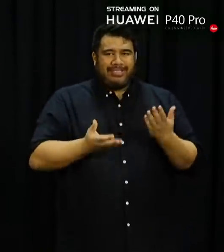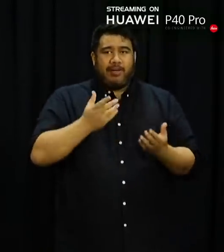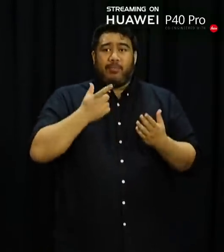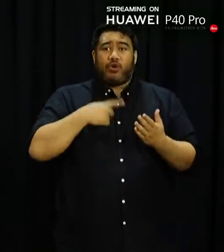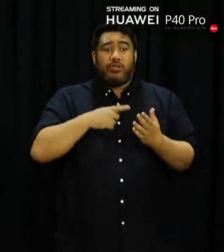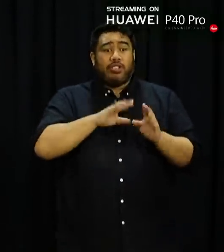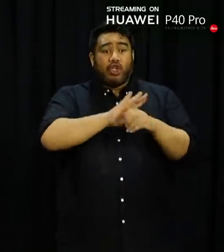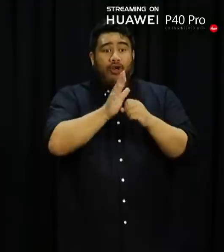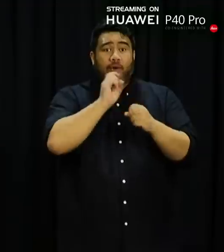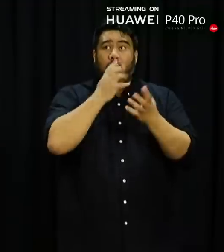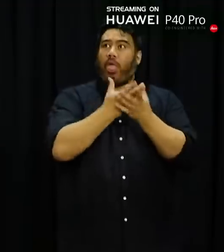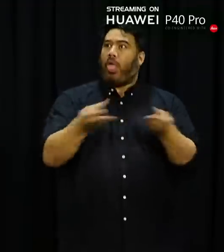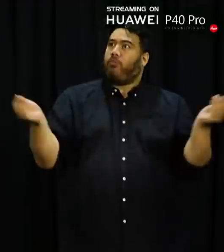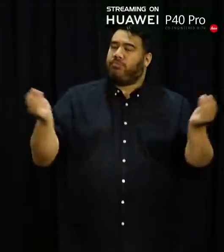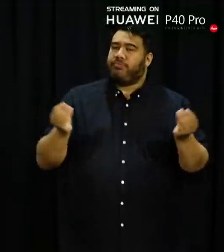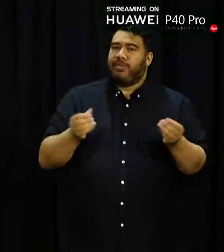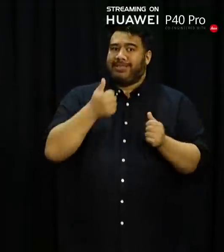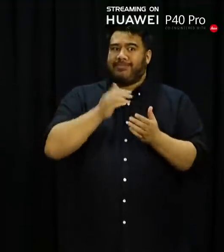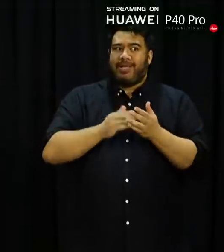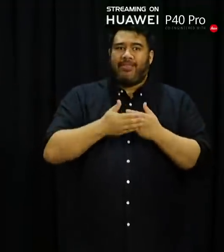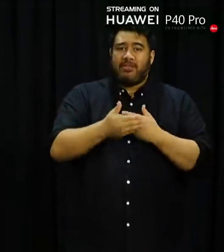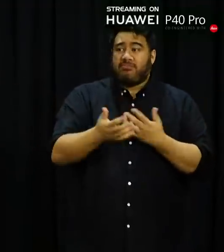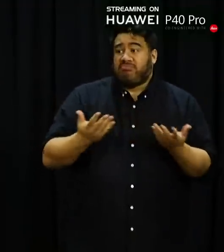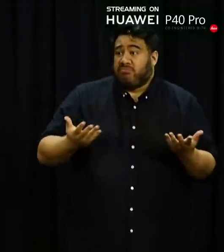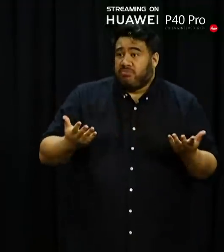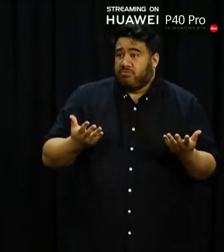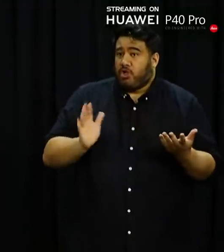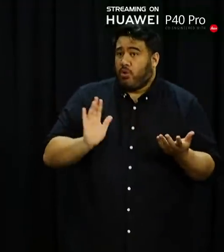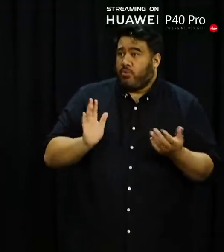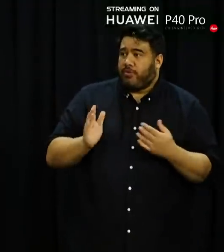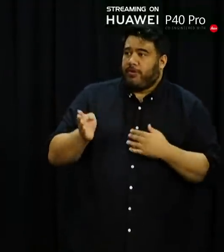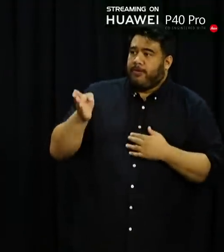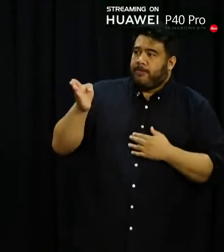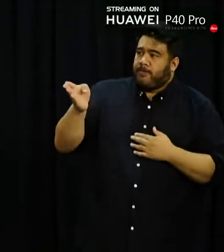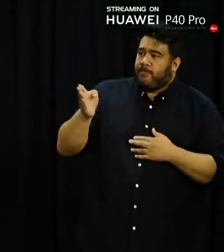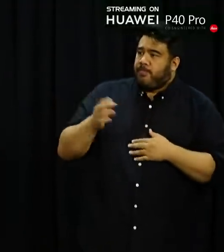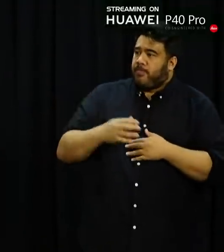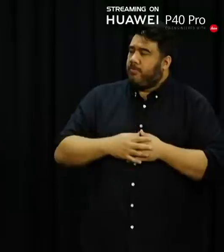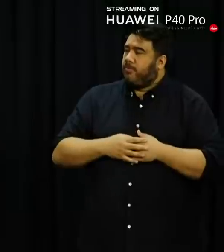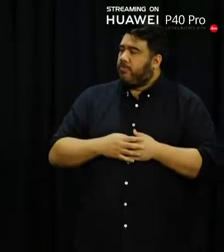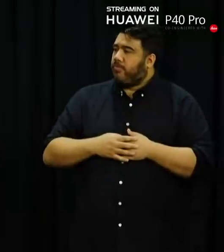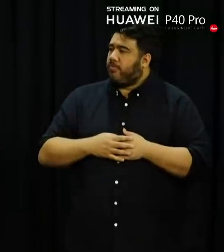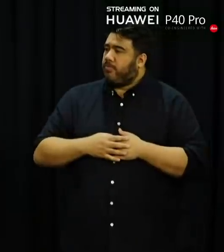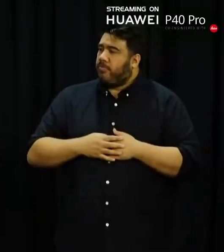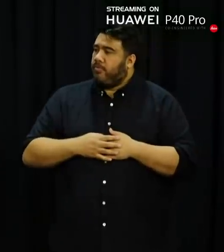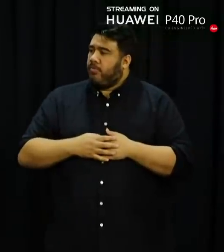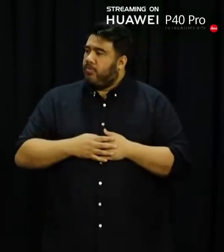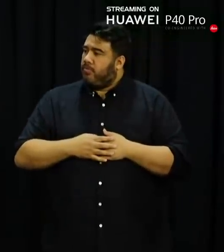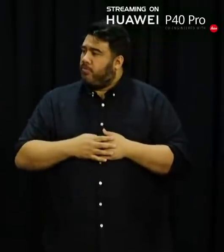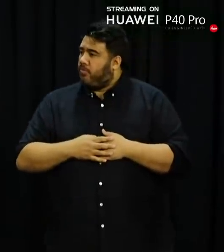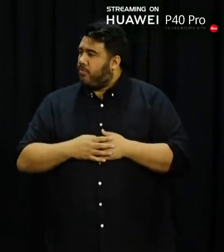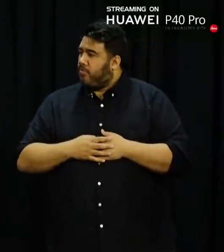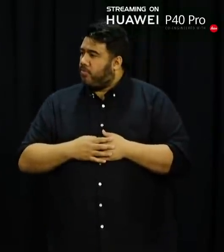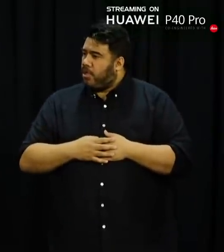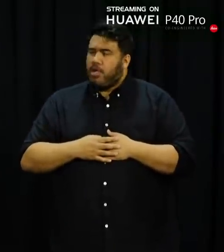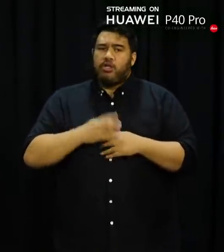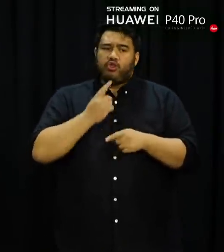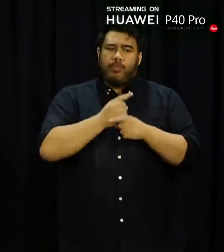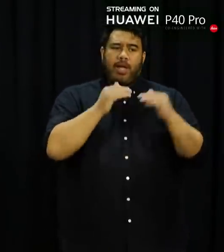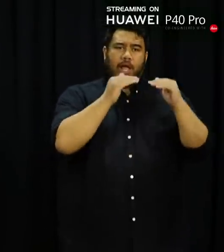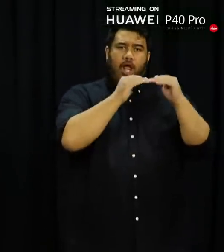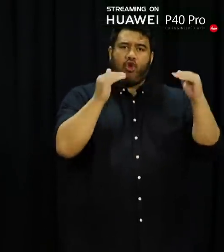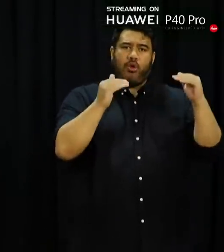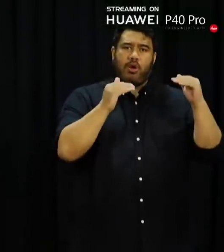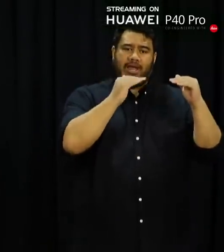6 months. Is there a plan around different economic and social measures that have to roll out at different alert levels? And if